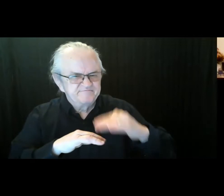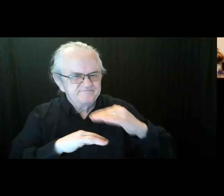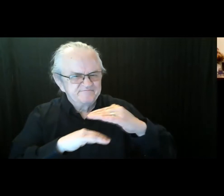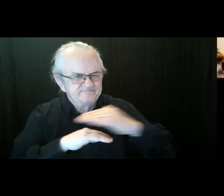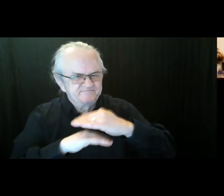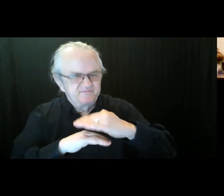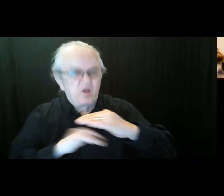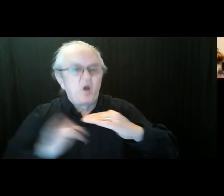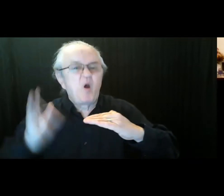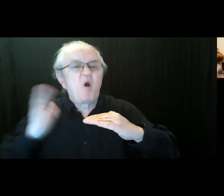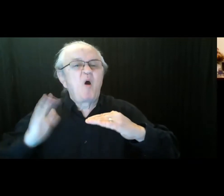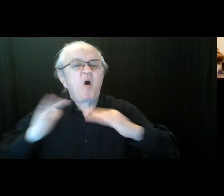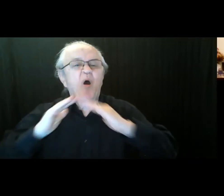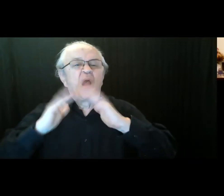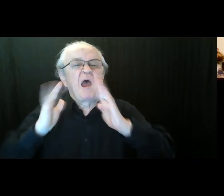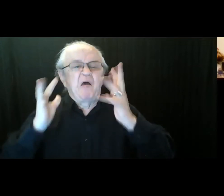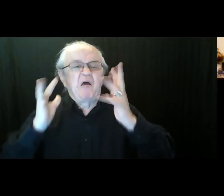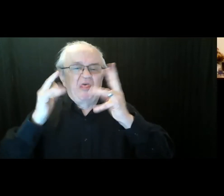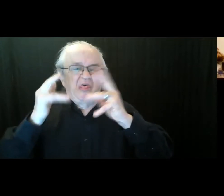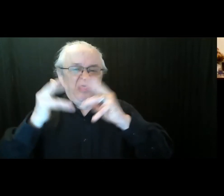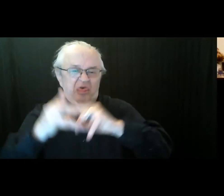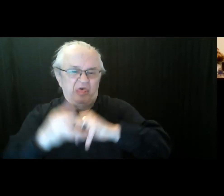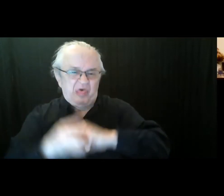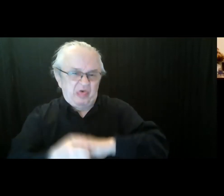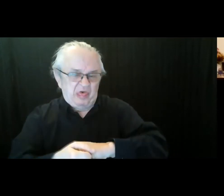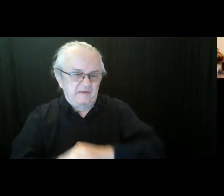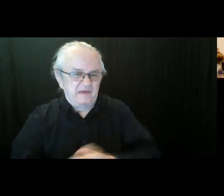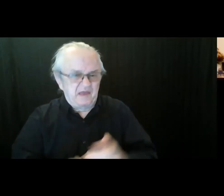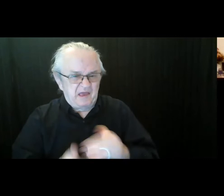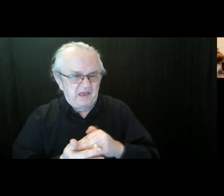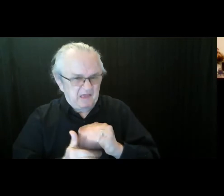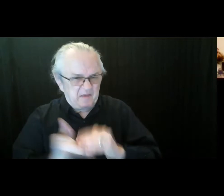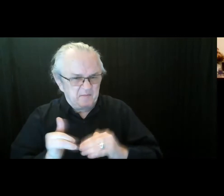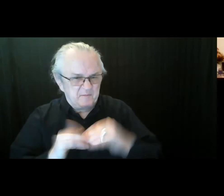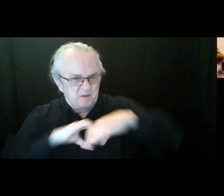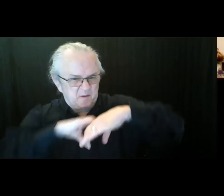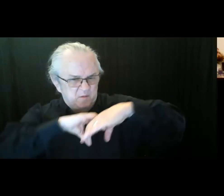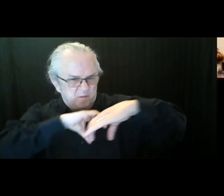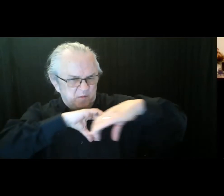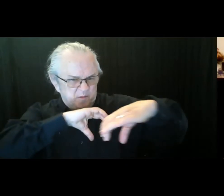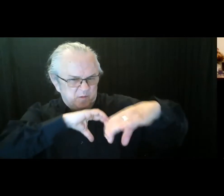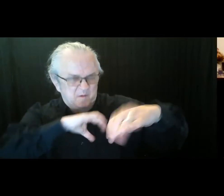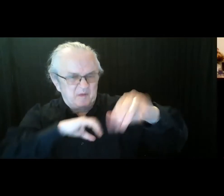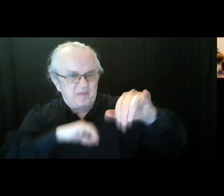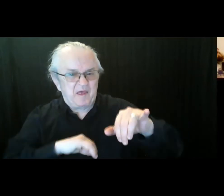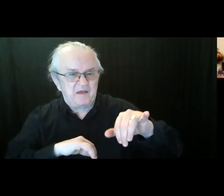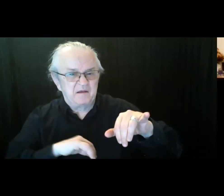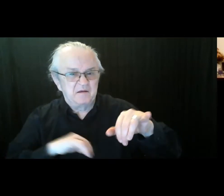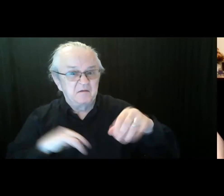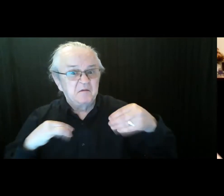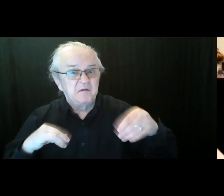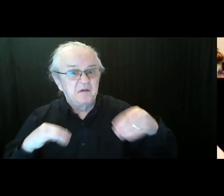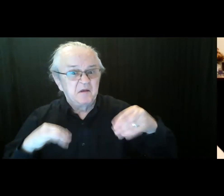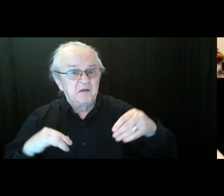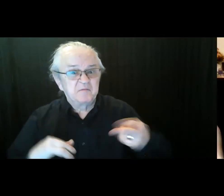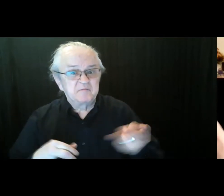once stood there. Well, it was for sale, and they made up their minds there and then. It was